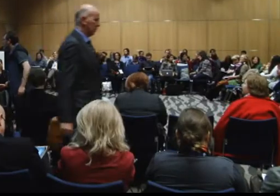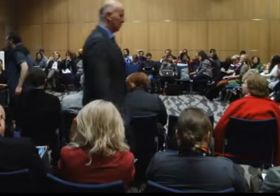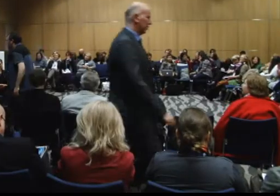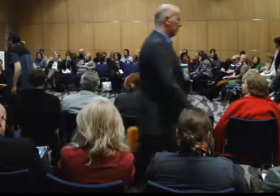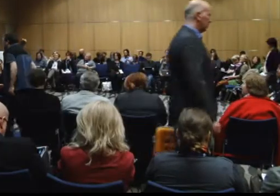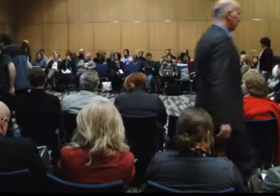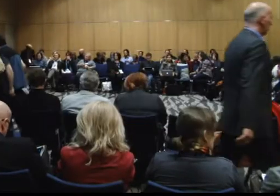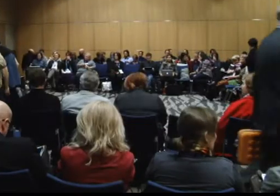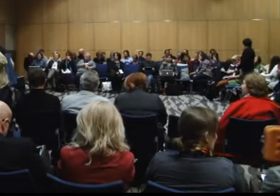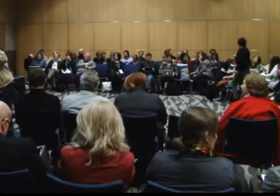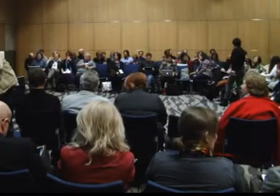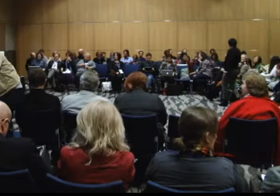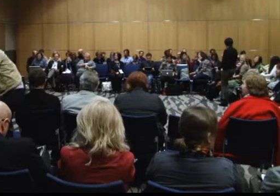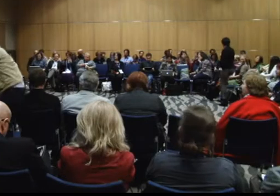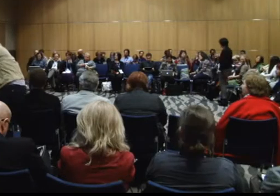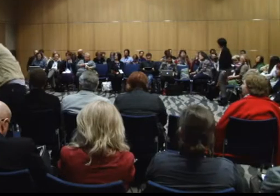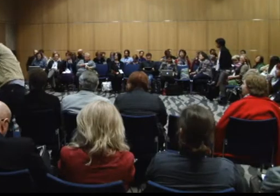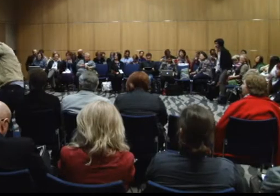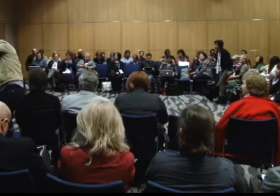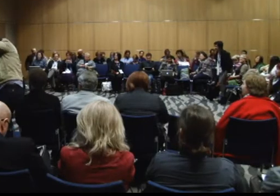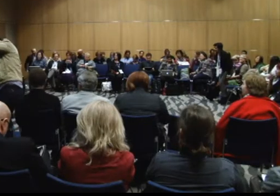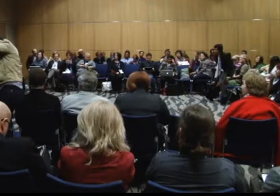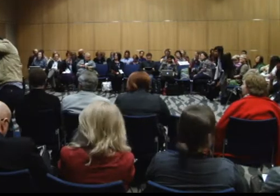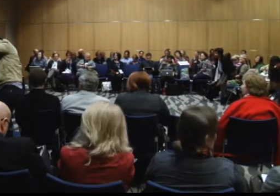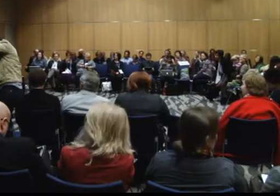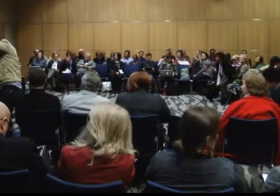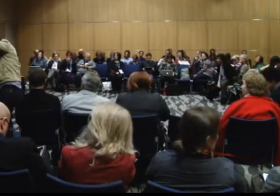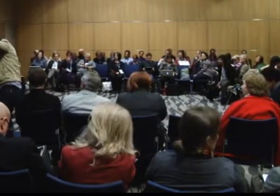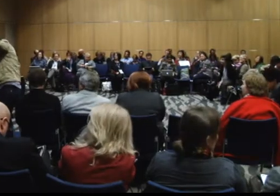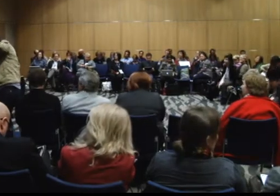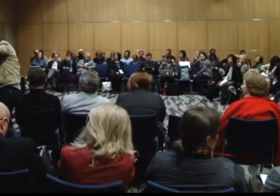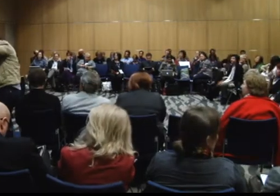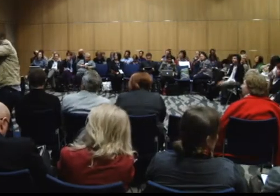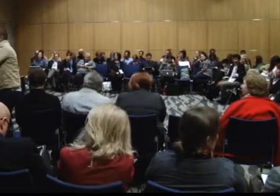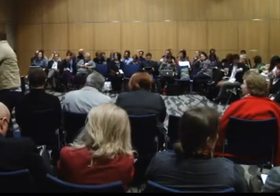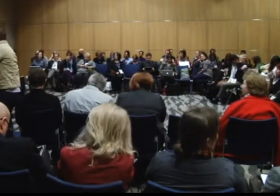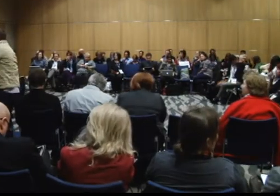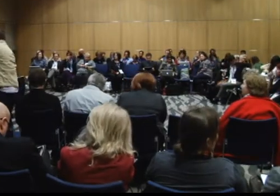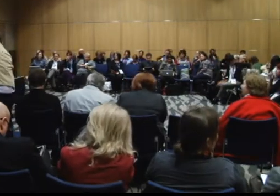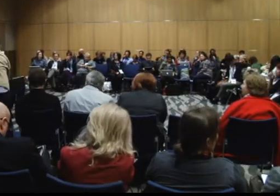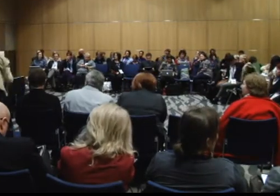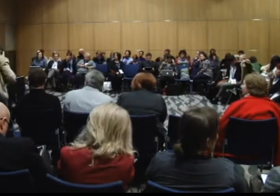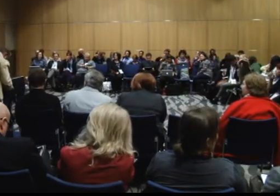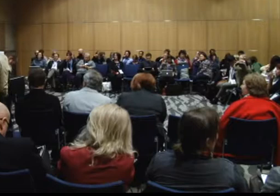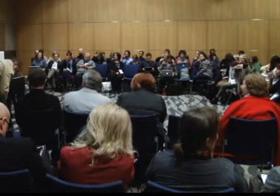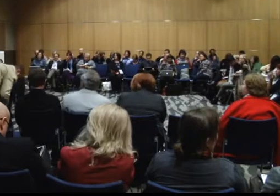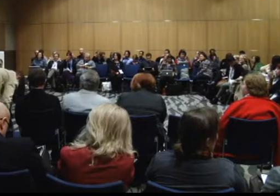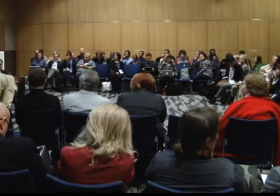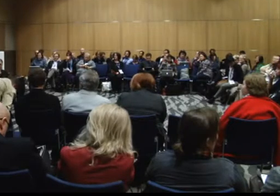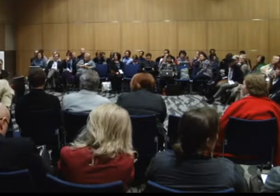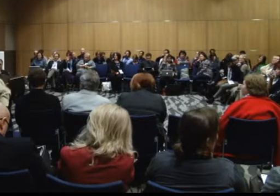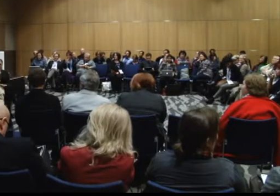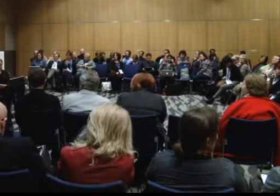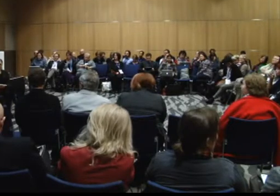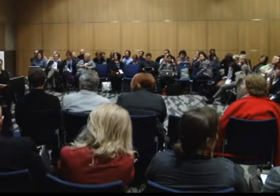Kia ora tato. Thank you very much for coming to the session on digital literacy and digital citizenship.